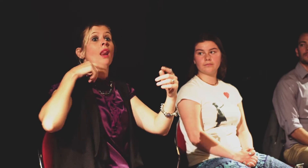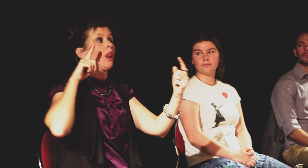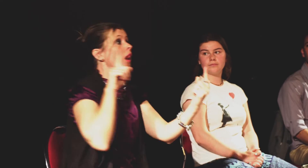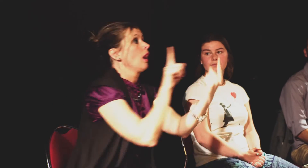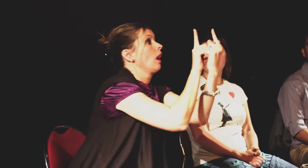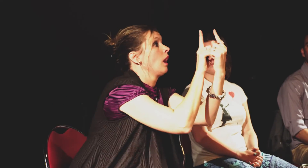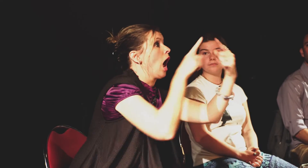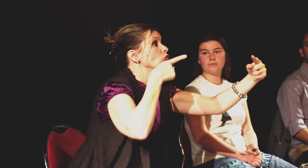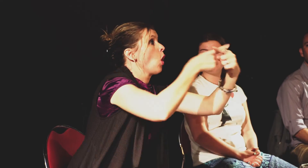of barriers.